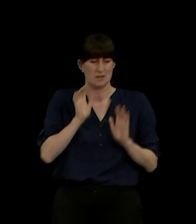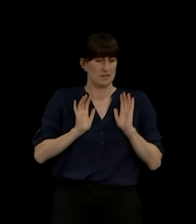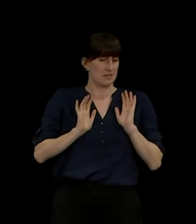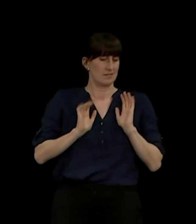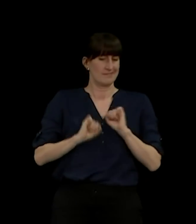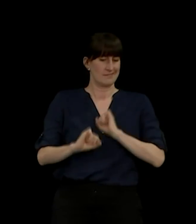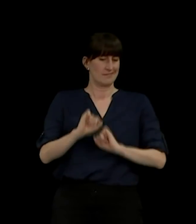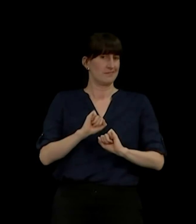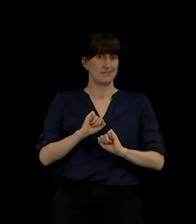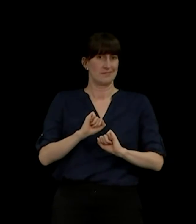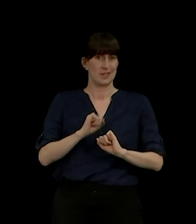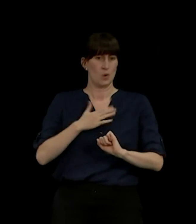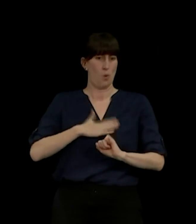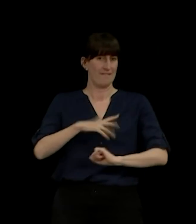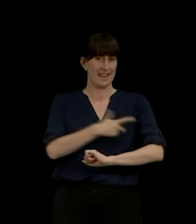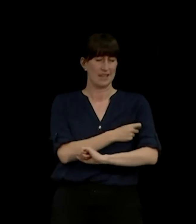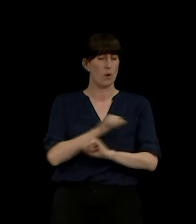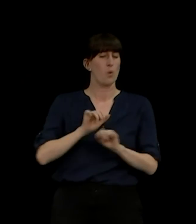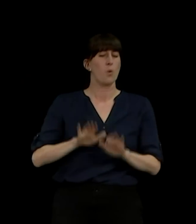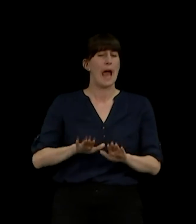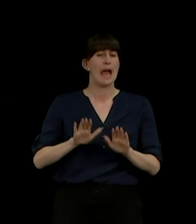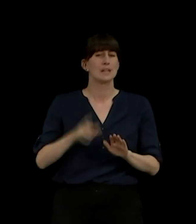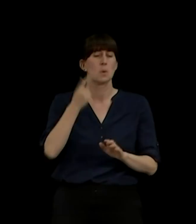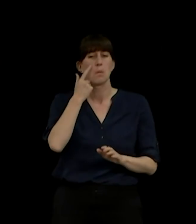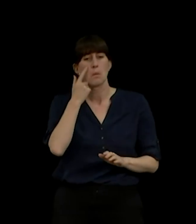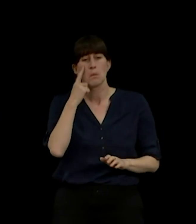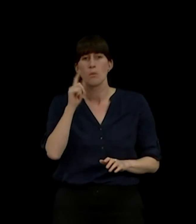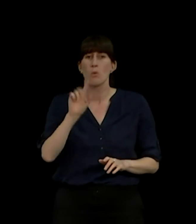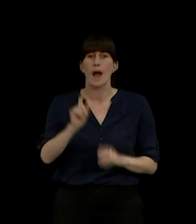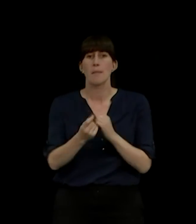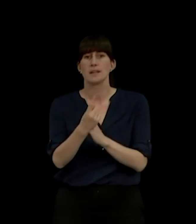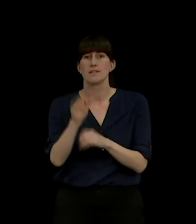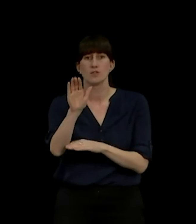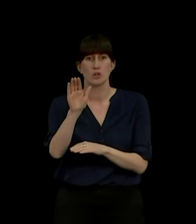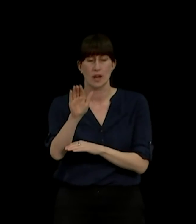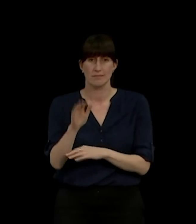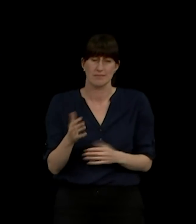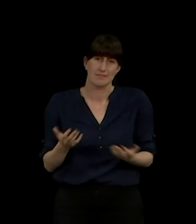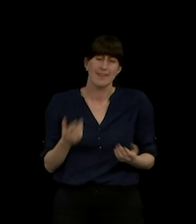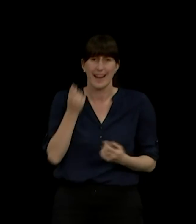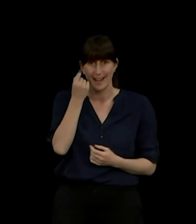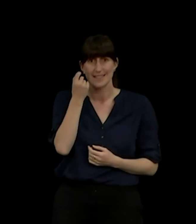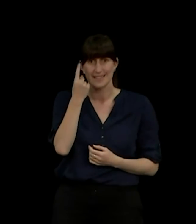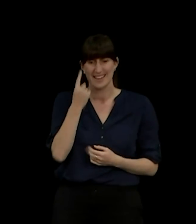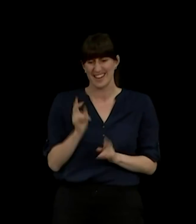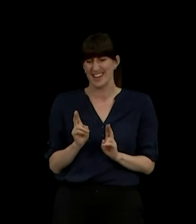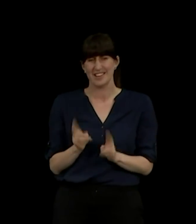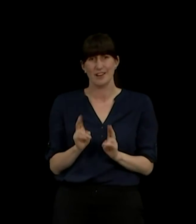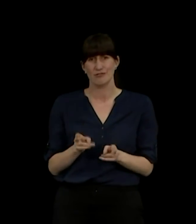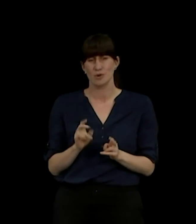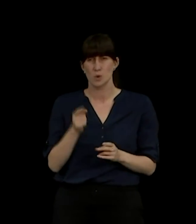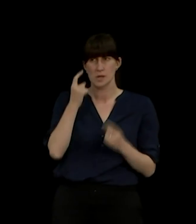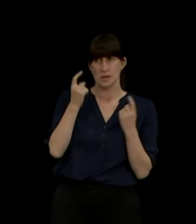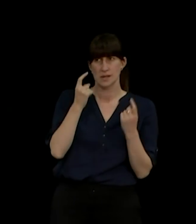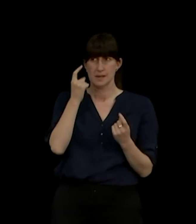bit longer to see what happens. I understand. It's natural to have questions, but I can assure you the vaccine